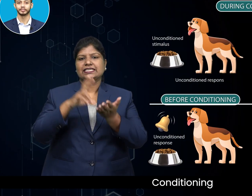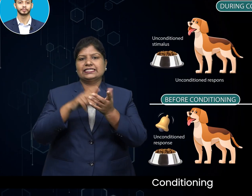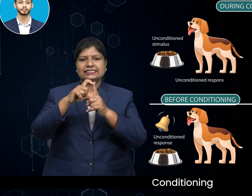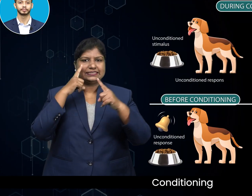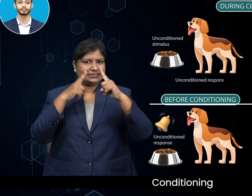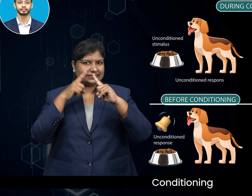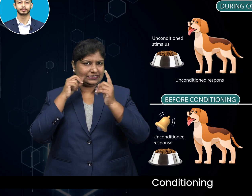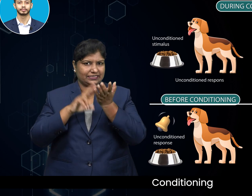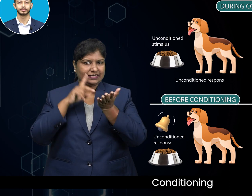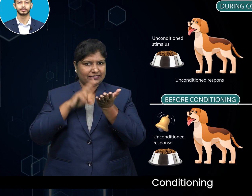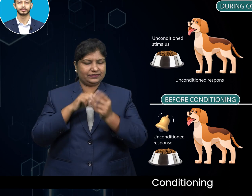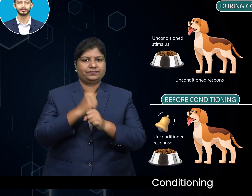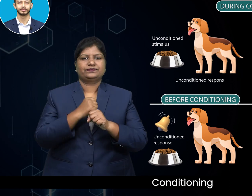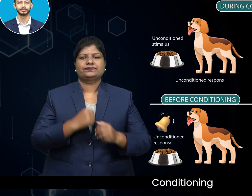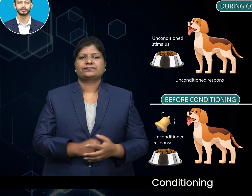Conditioning.